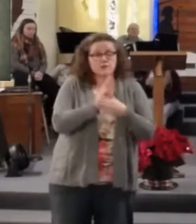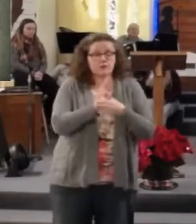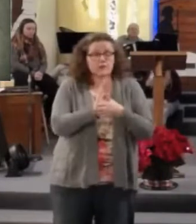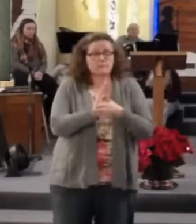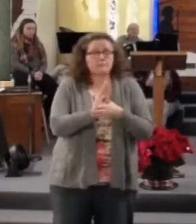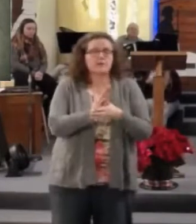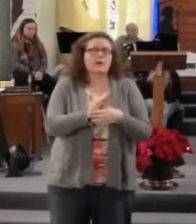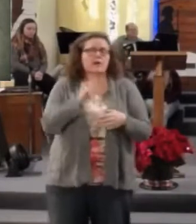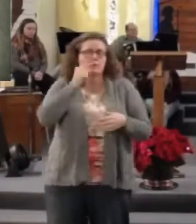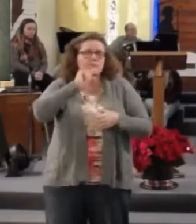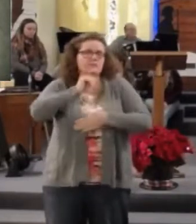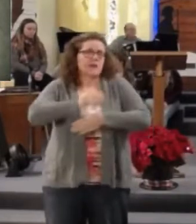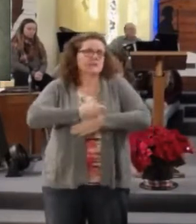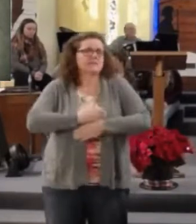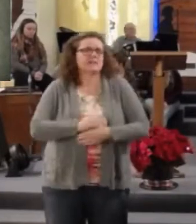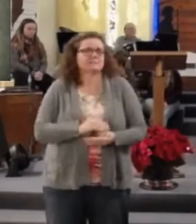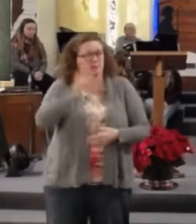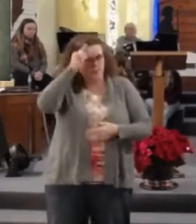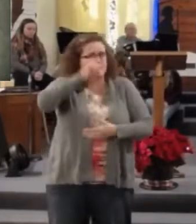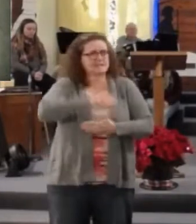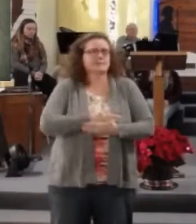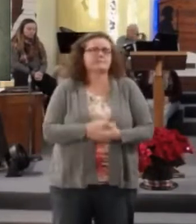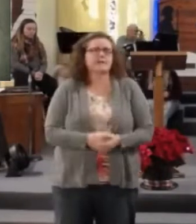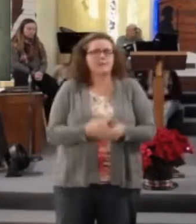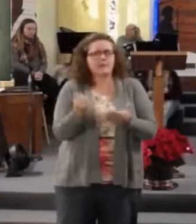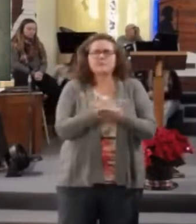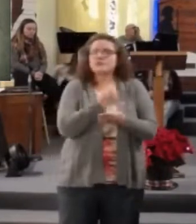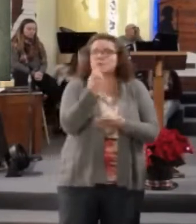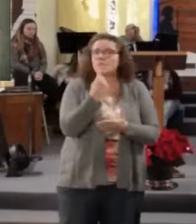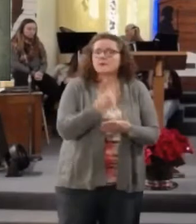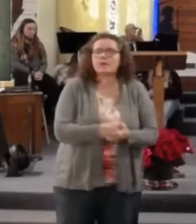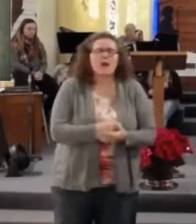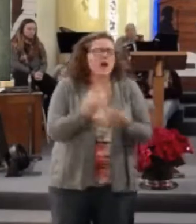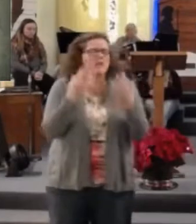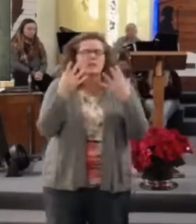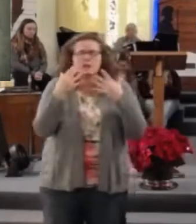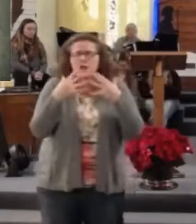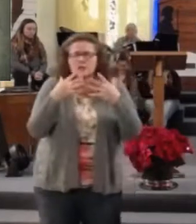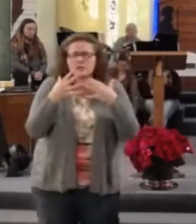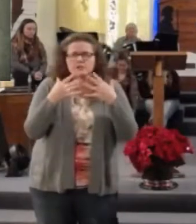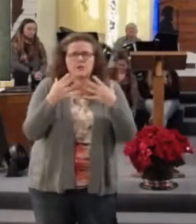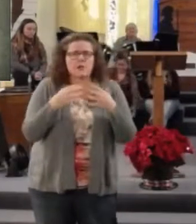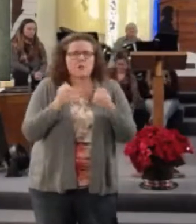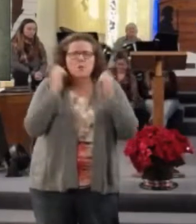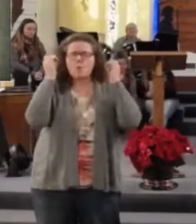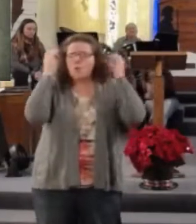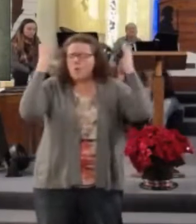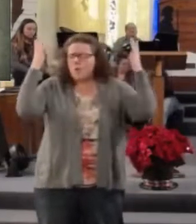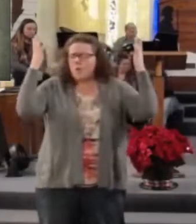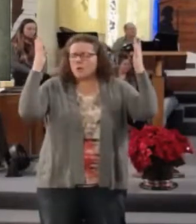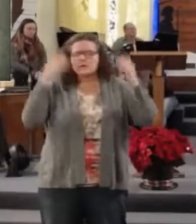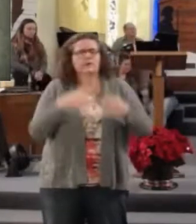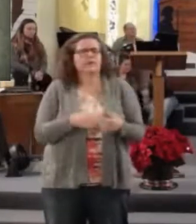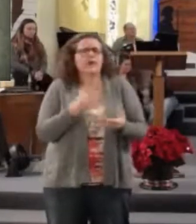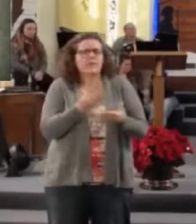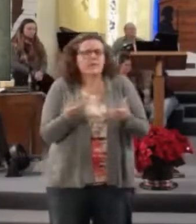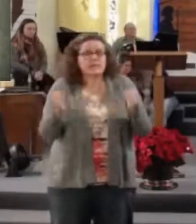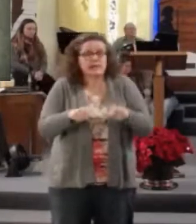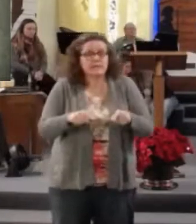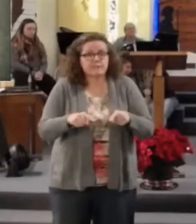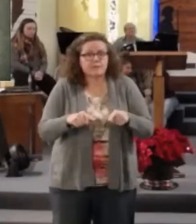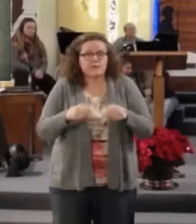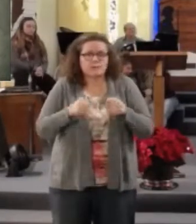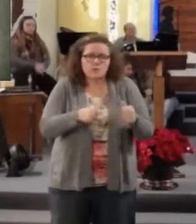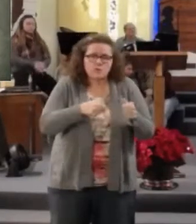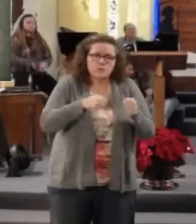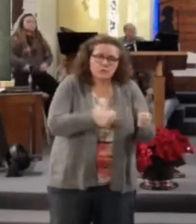grandson. It was a newer one, and the colors were very, very vivid, and things happened